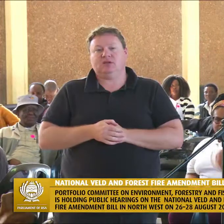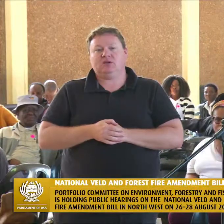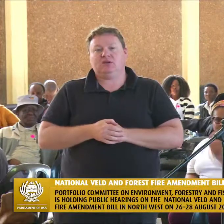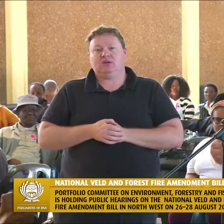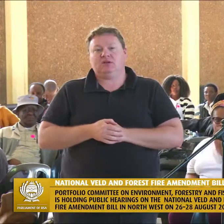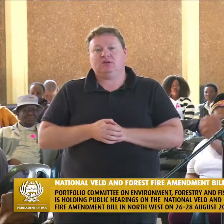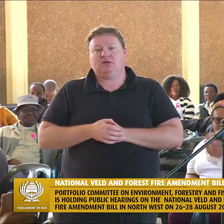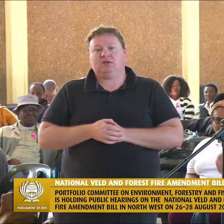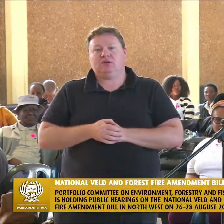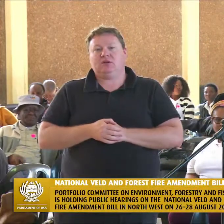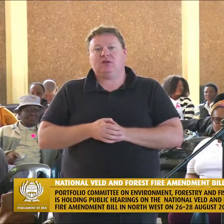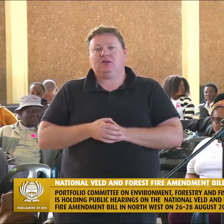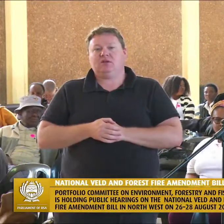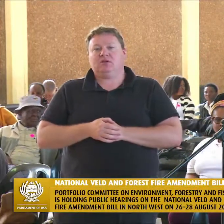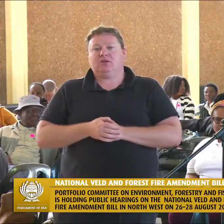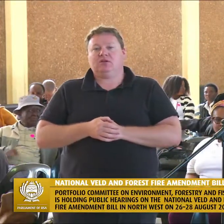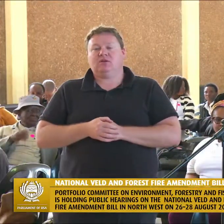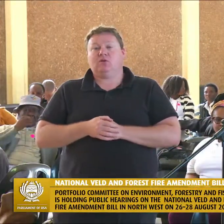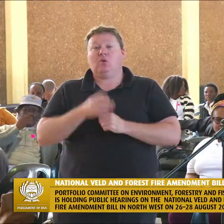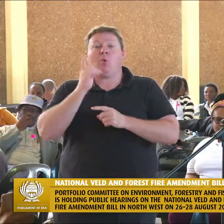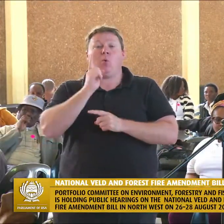this is with regard to